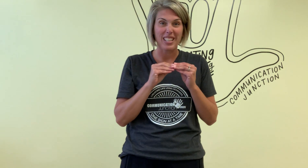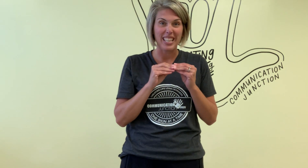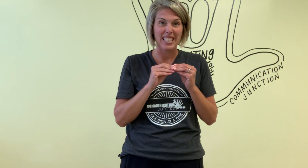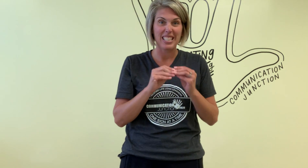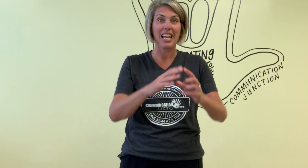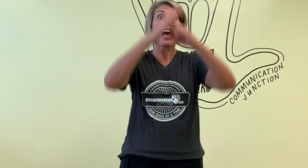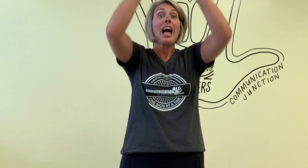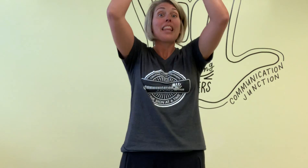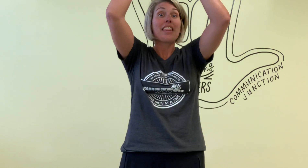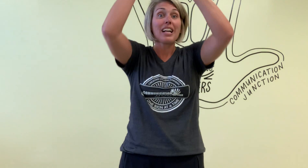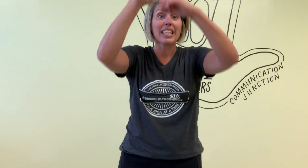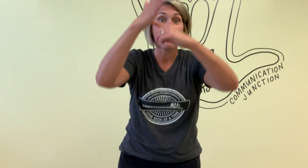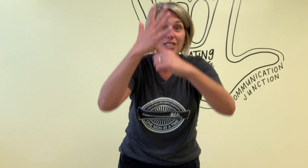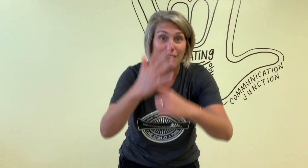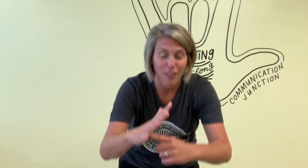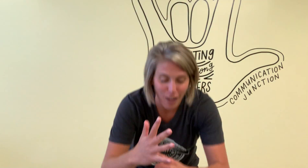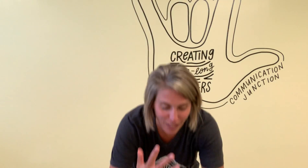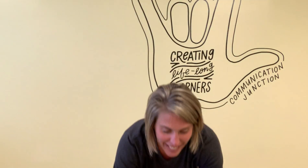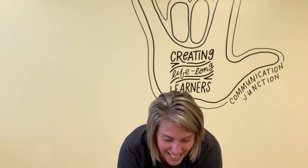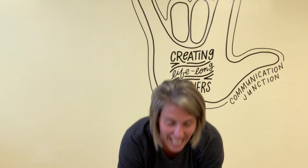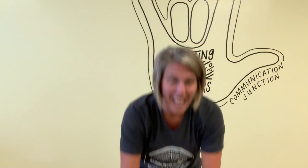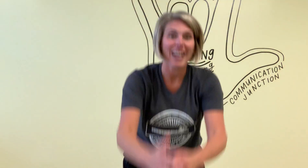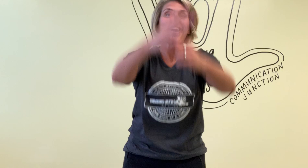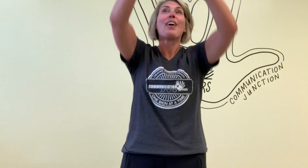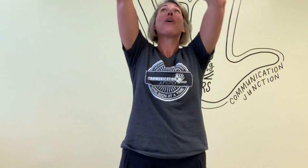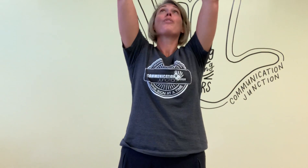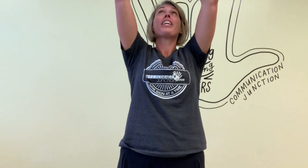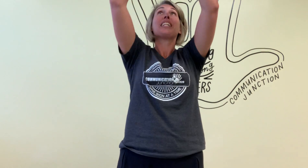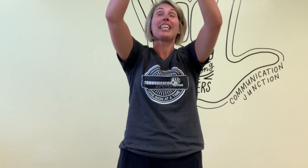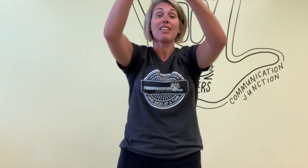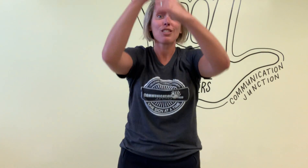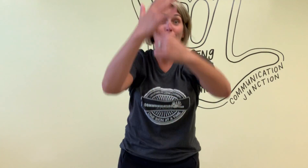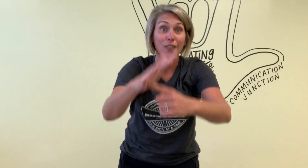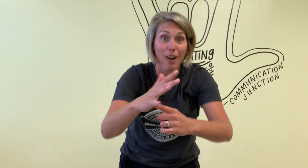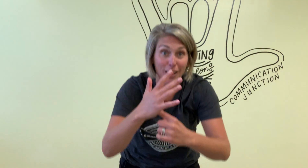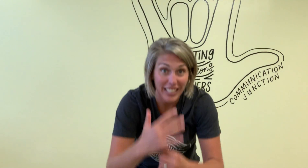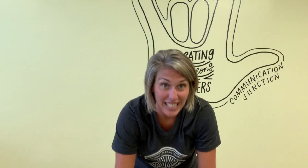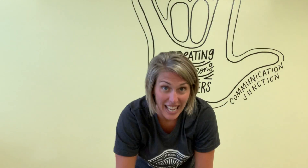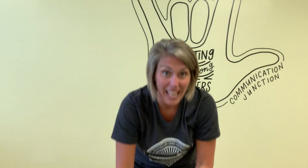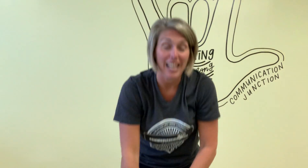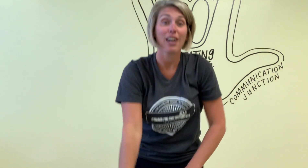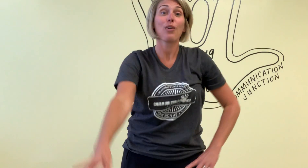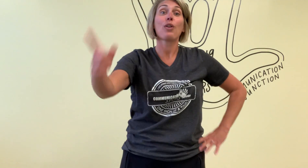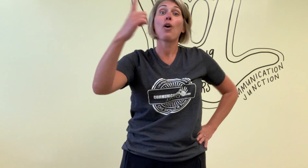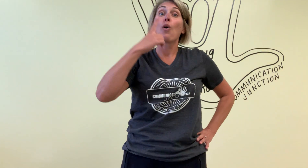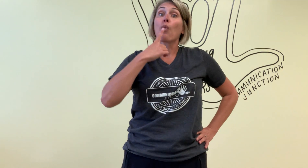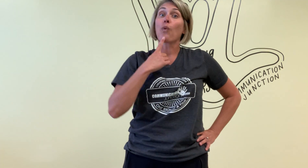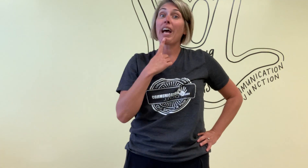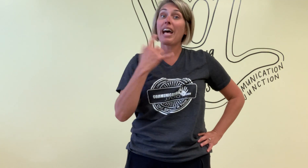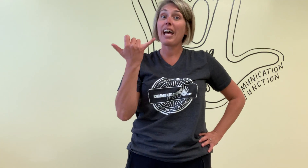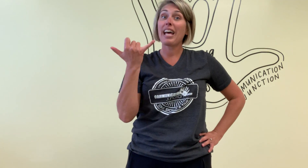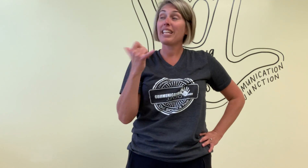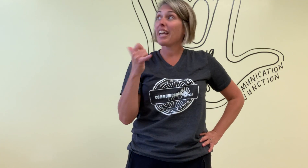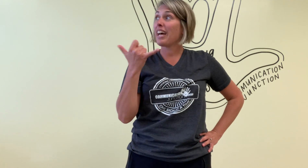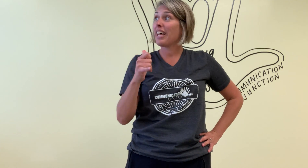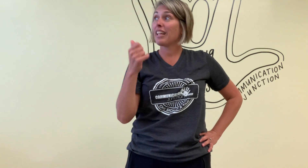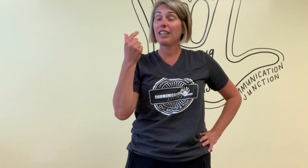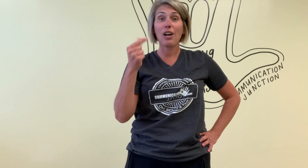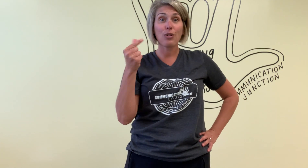this. The leaves are falling down, the leaves are falling down. Red, yellow,